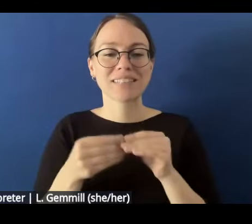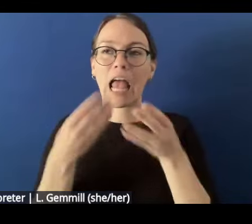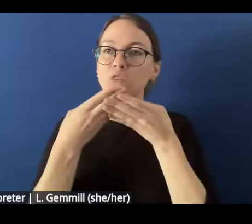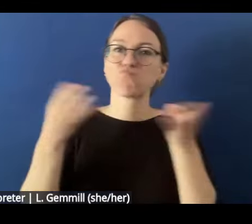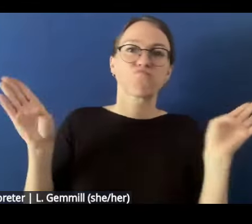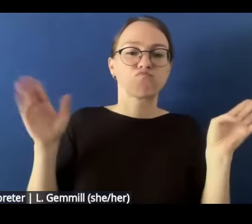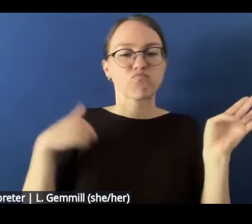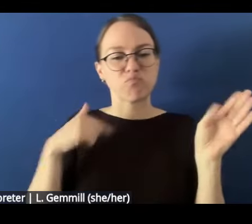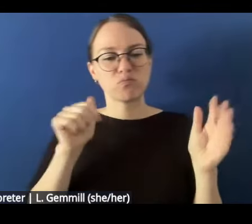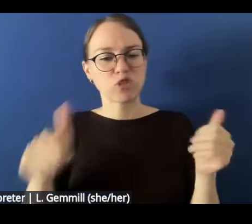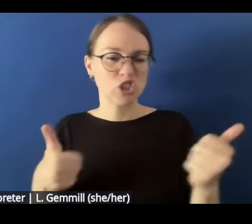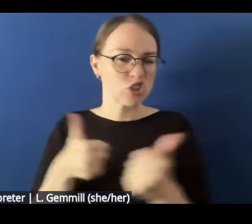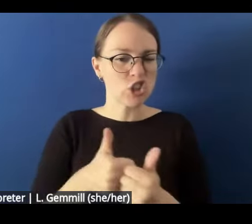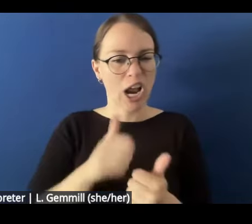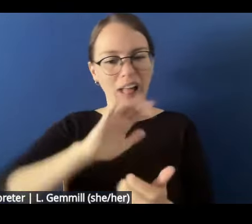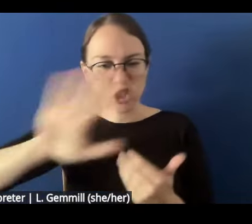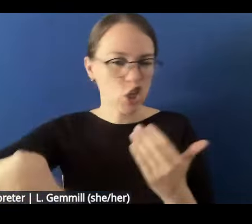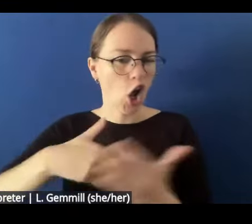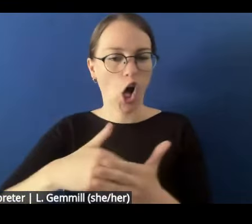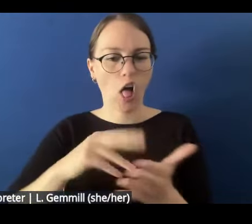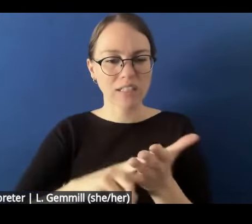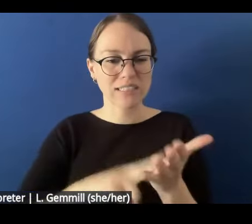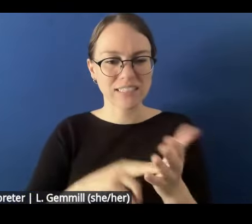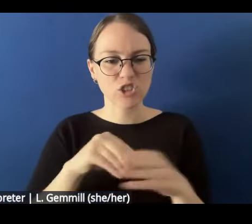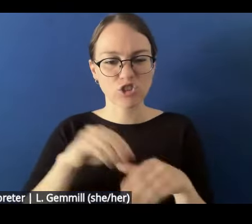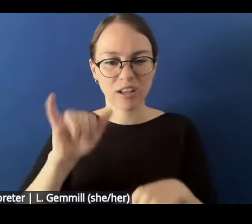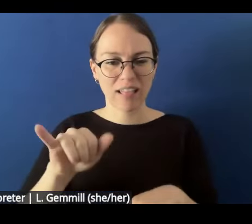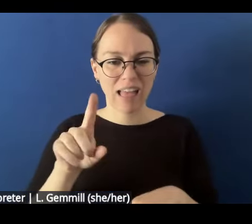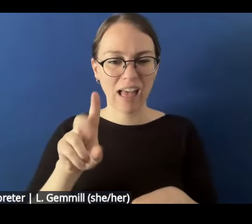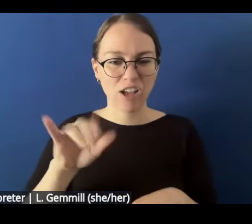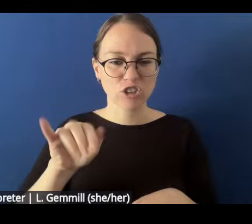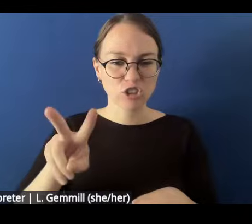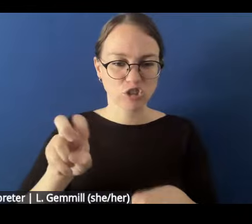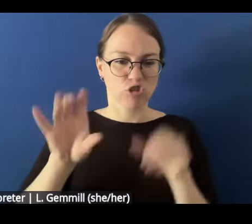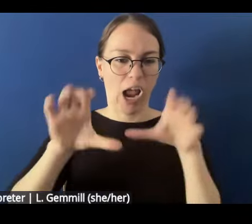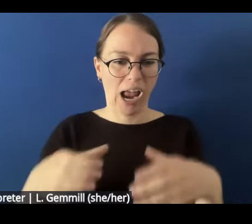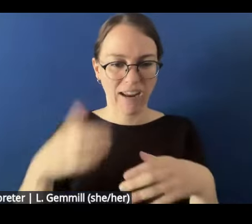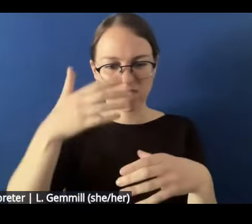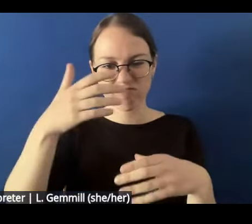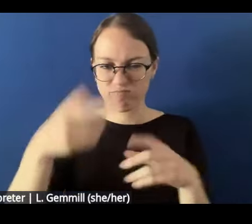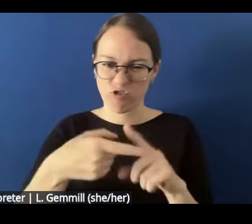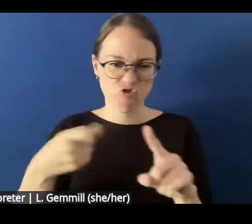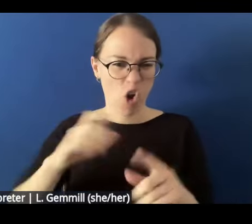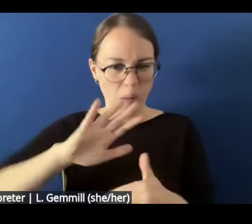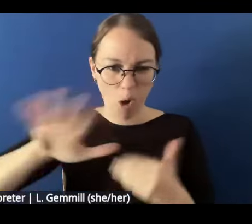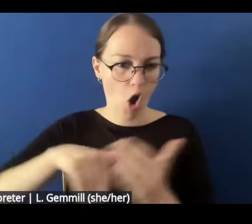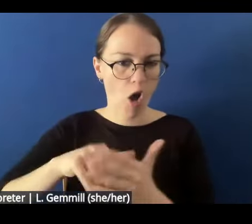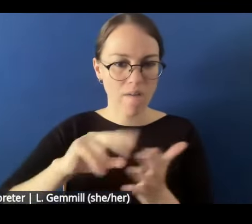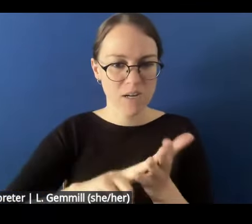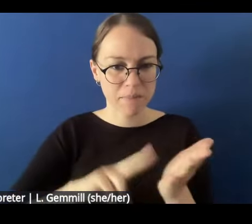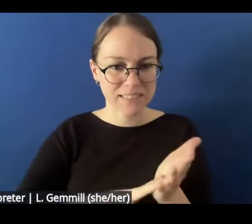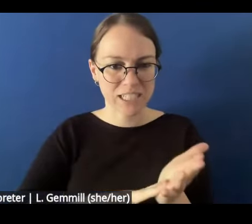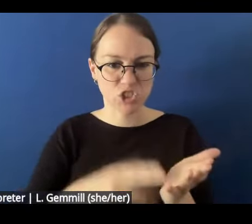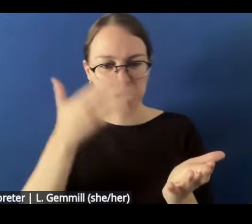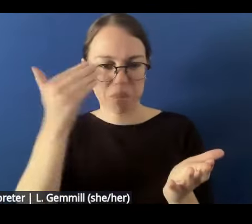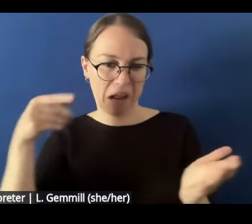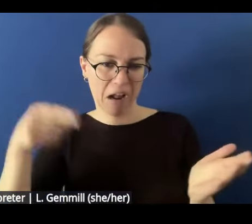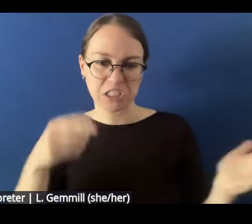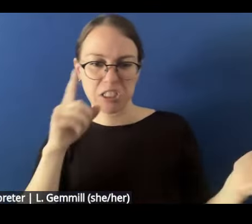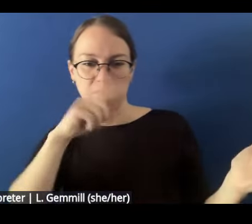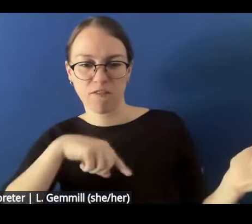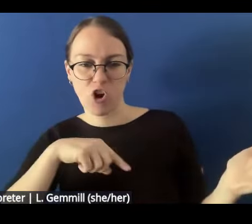this drive from all the circulators because I think they're fraudulent. So there has to be some sort of threshold requirement. So, and to be clear, I'm